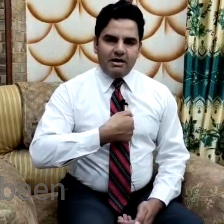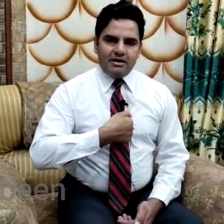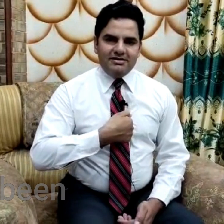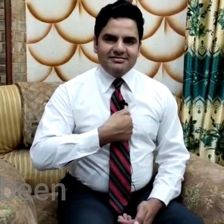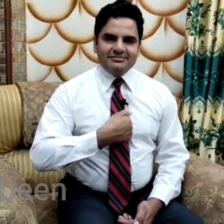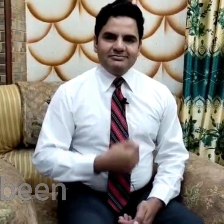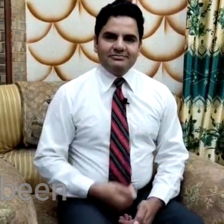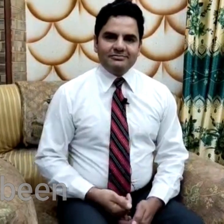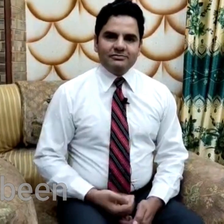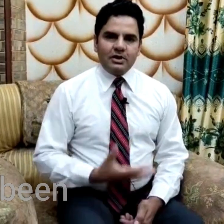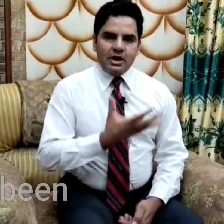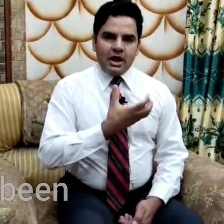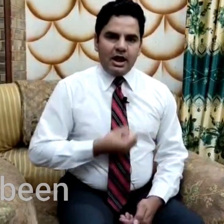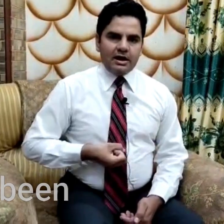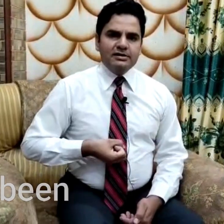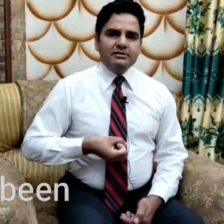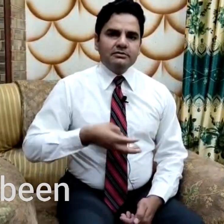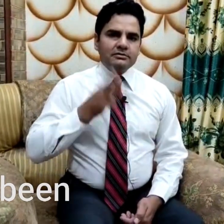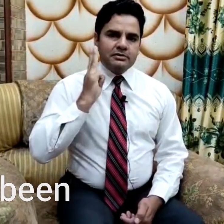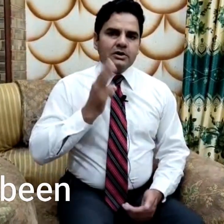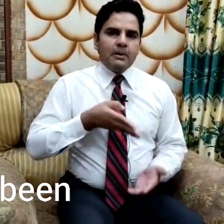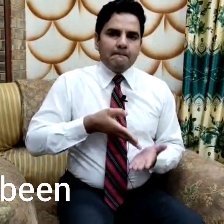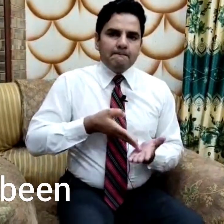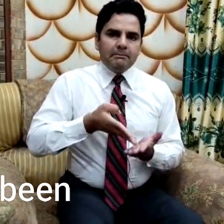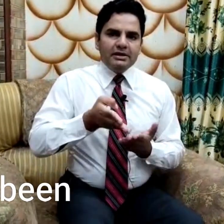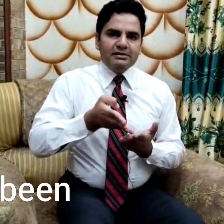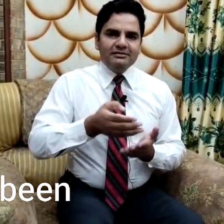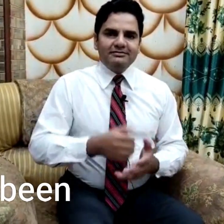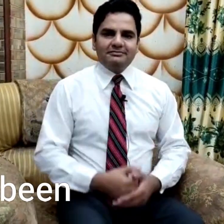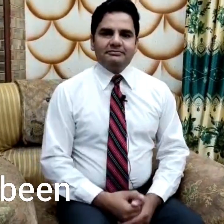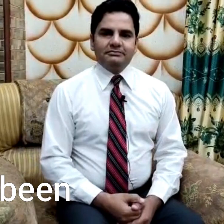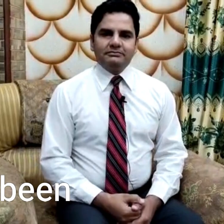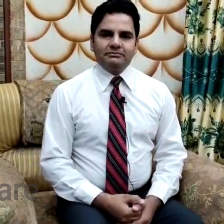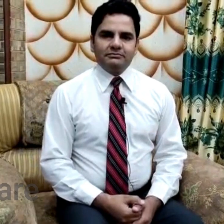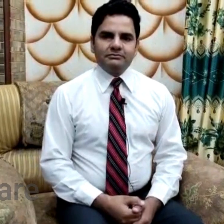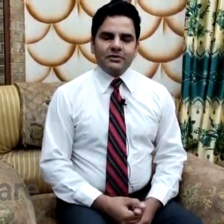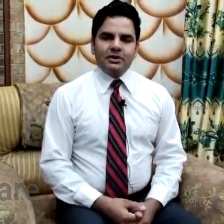I had been,